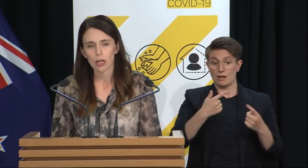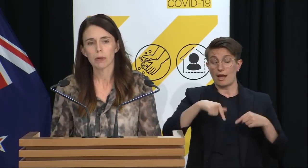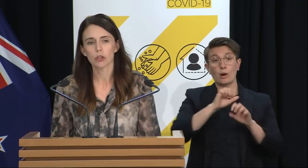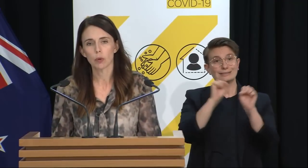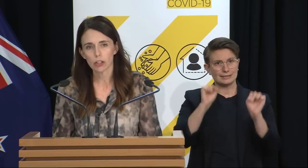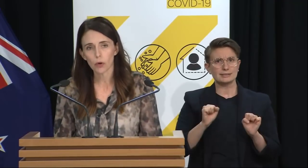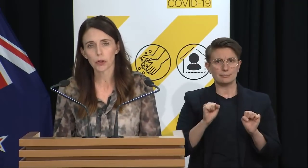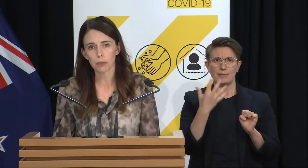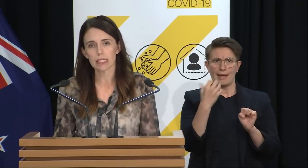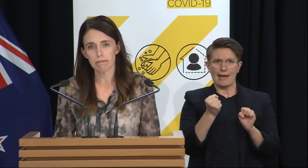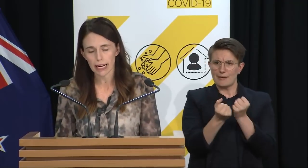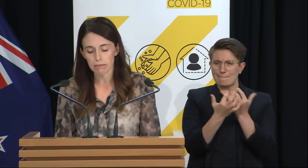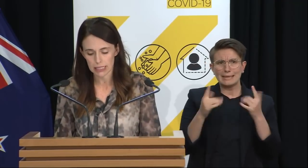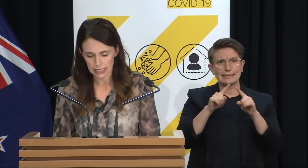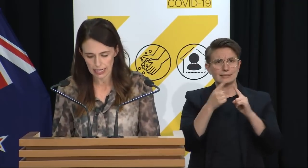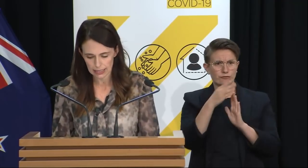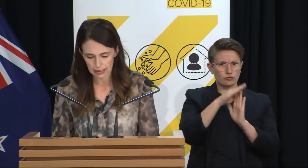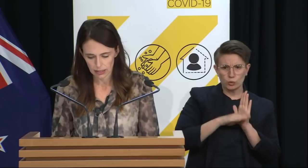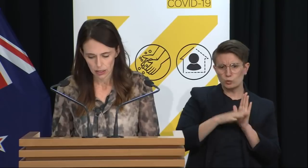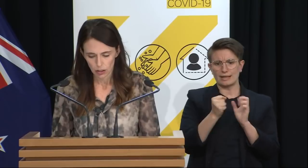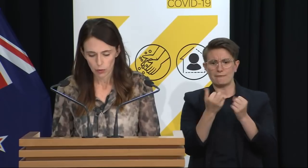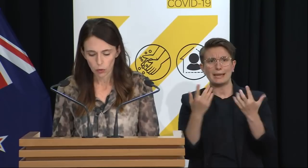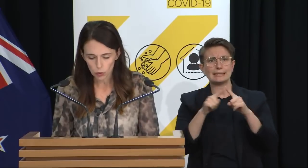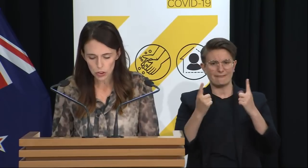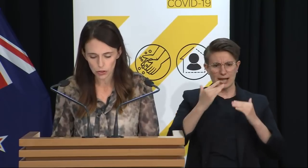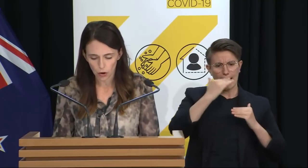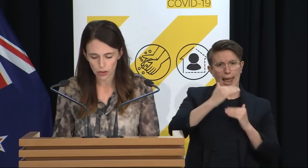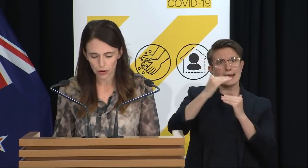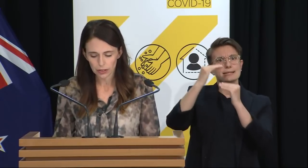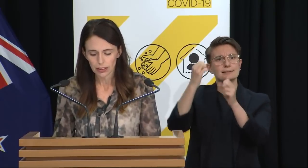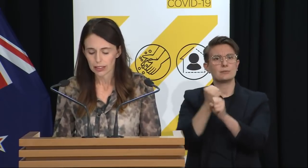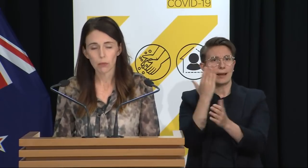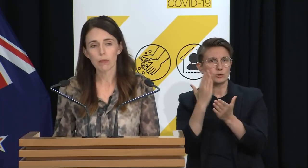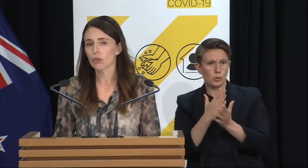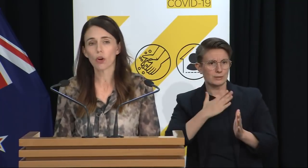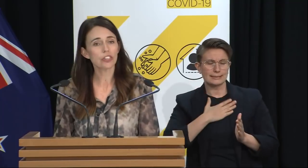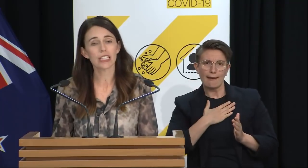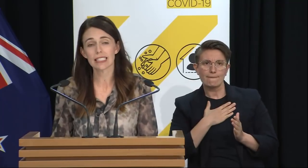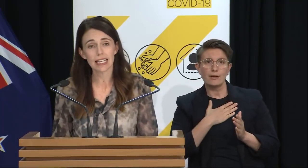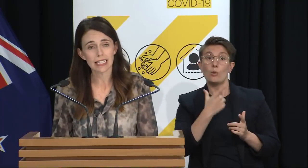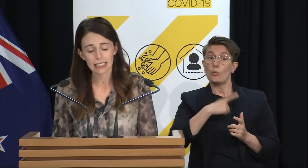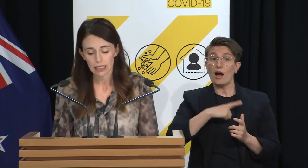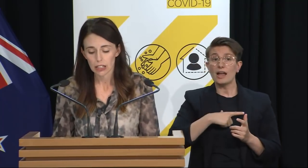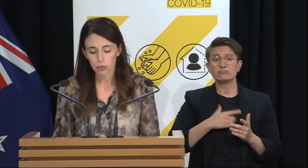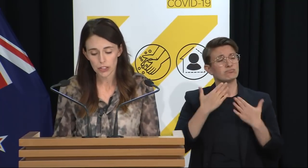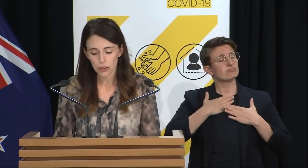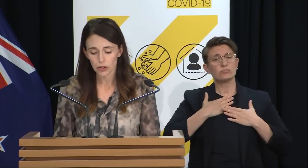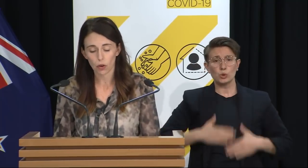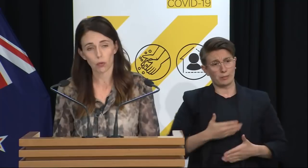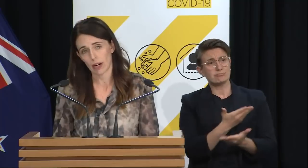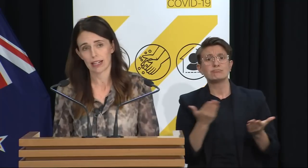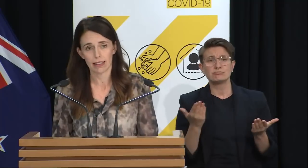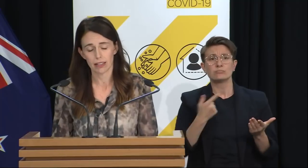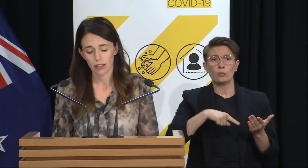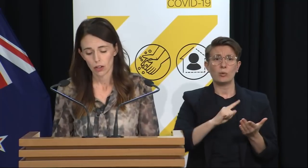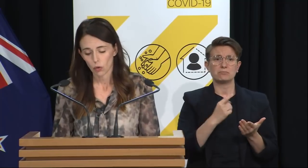it because we know humans make mistakes. We also know, though, that we will not succeed if we turn